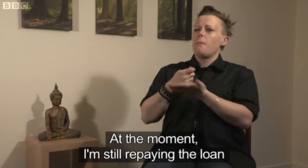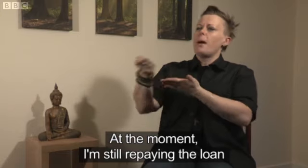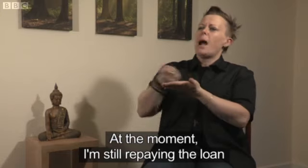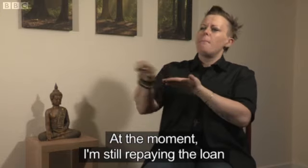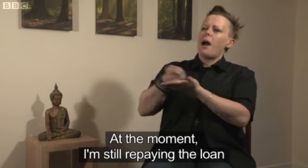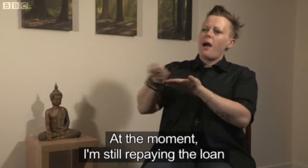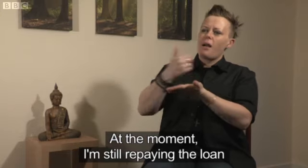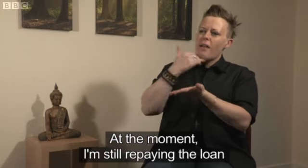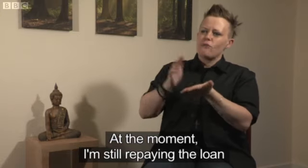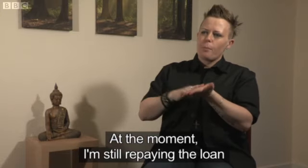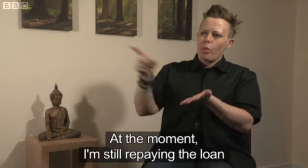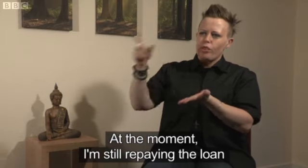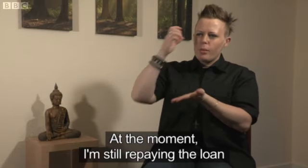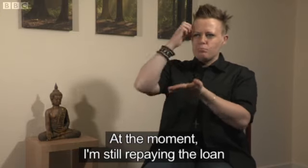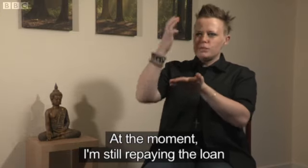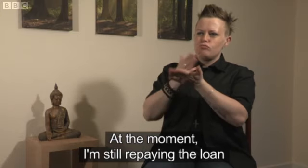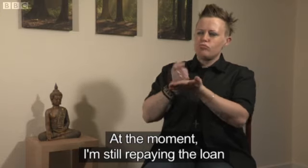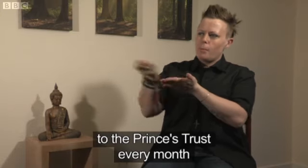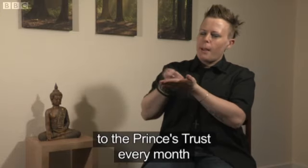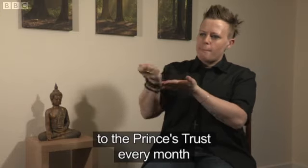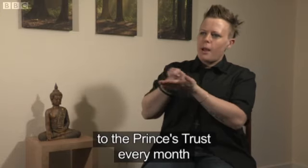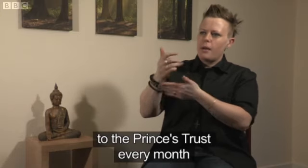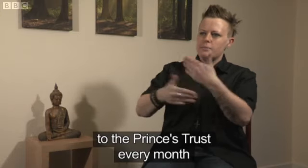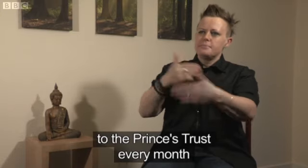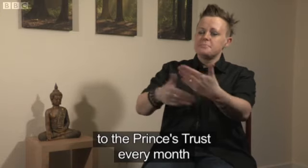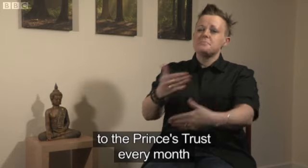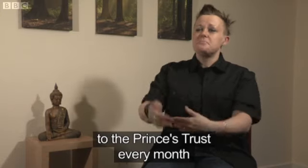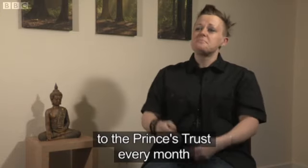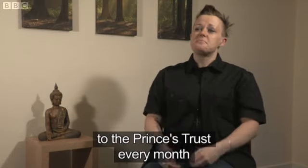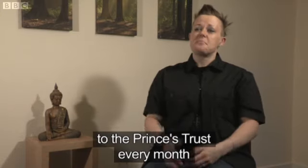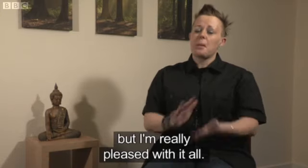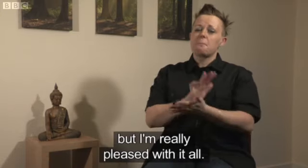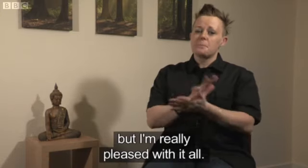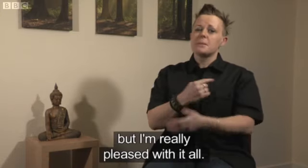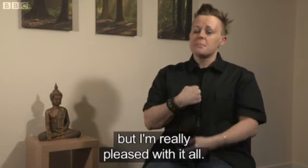At the moment, I'm still repaying the loan to the Prince's Trust every month, but I'm really pleased with it all.